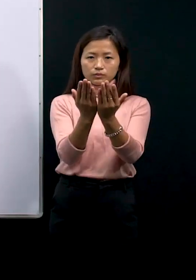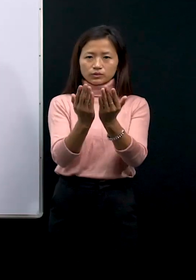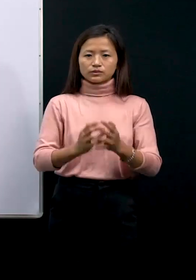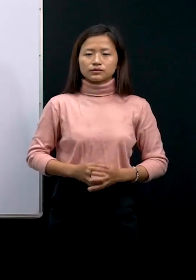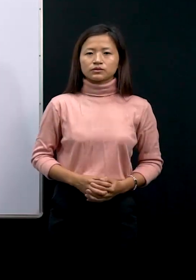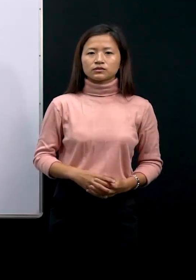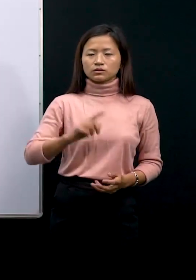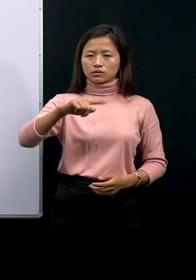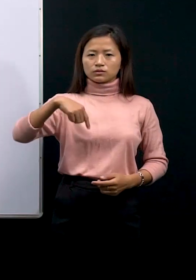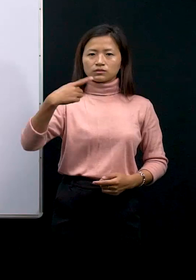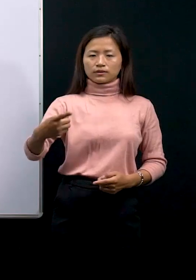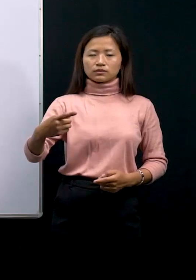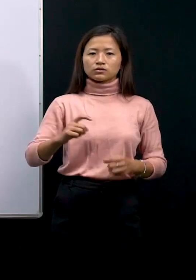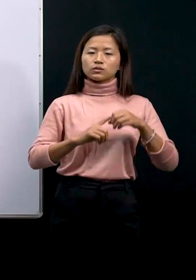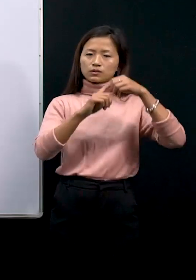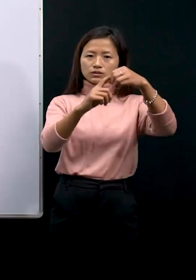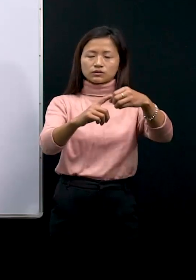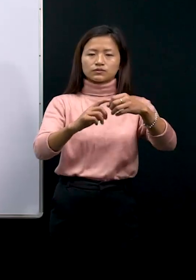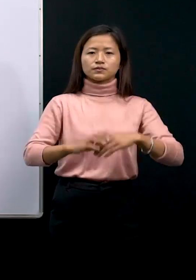and we will go to the next questions.